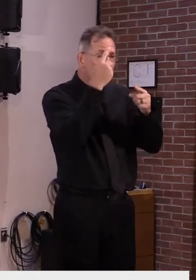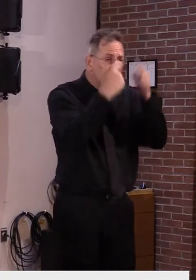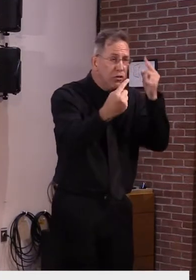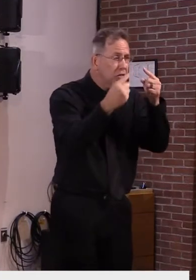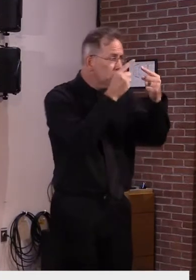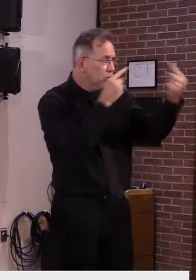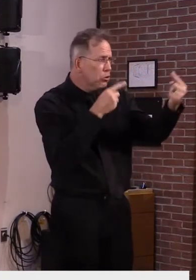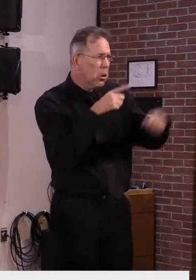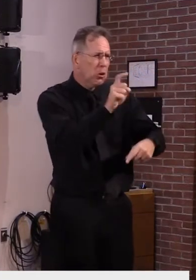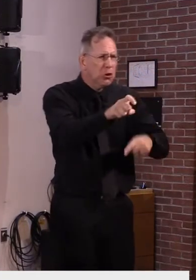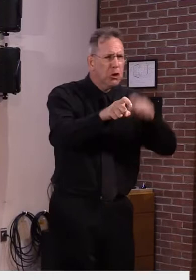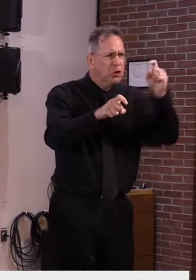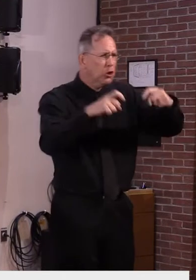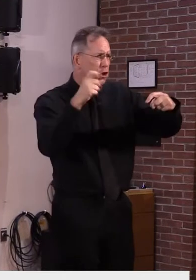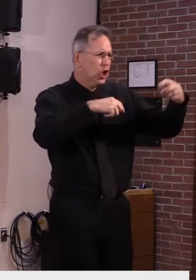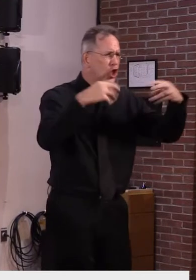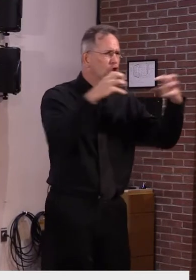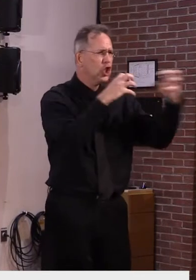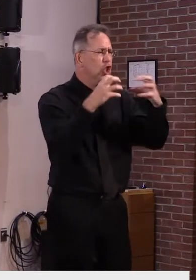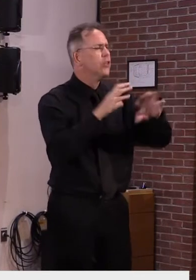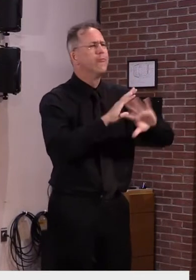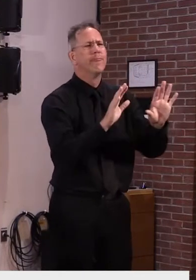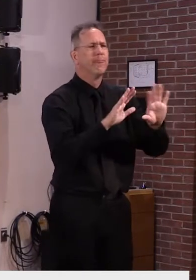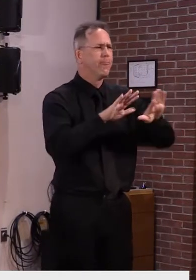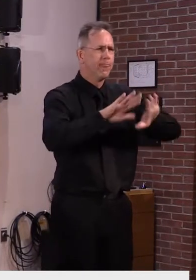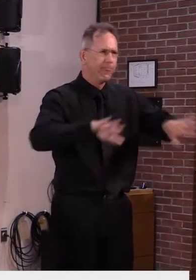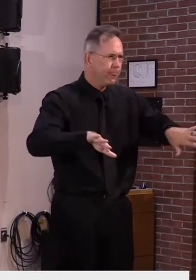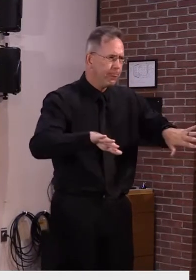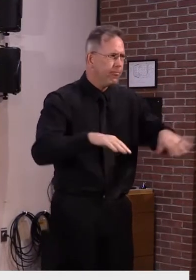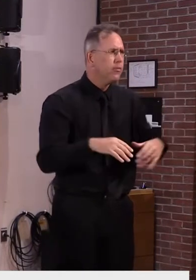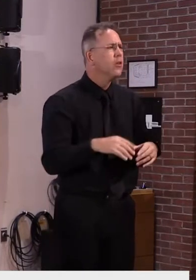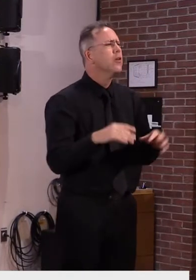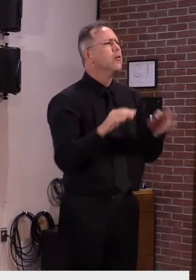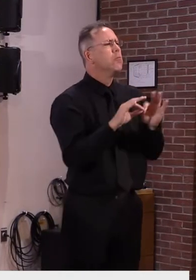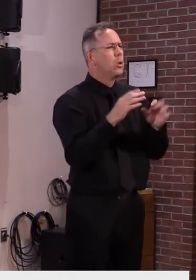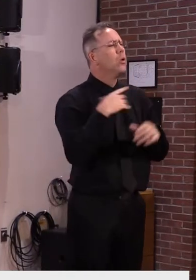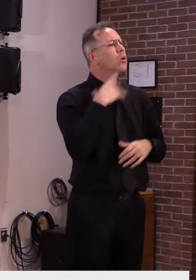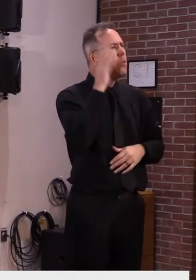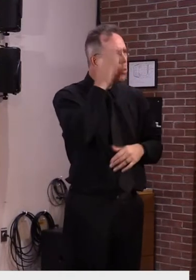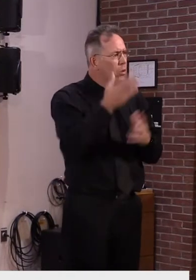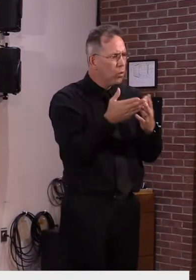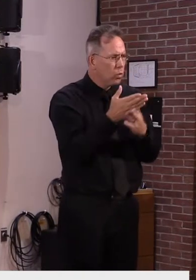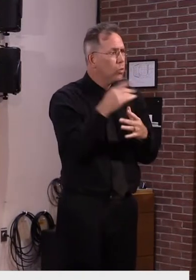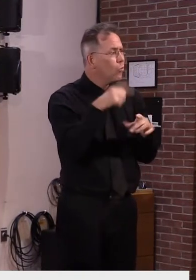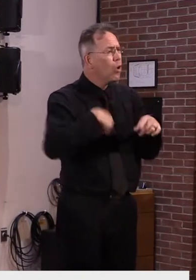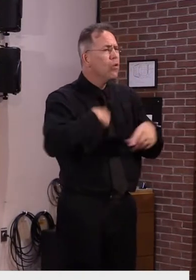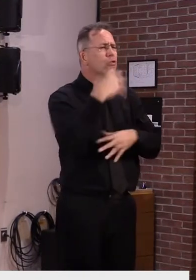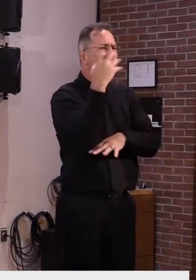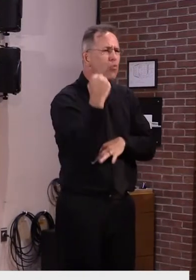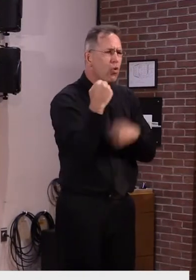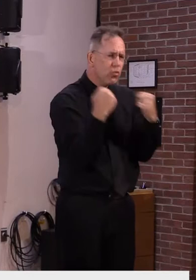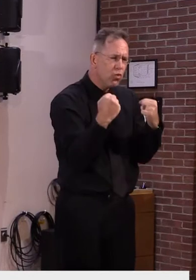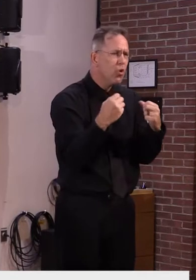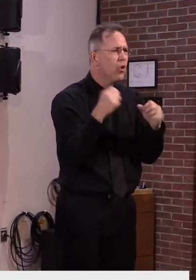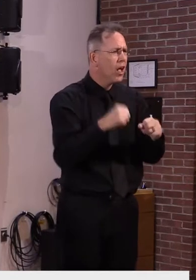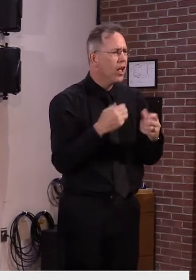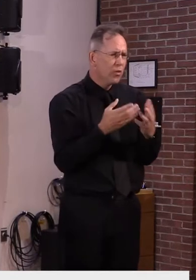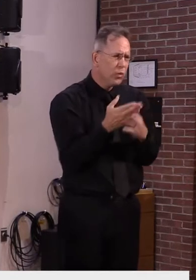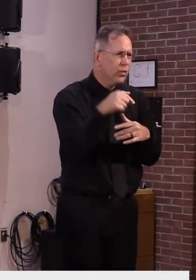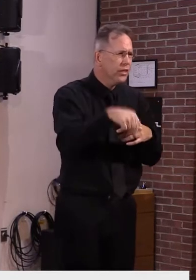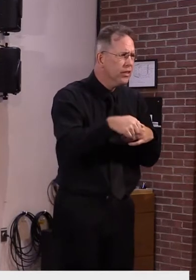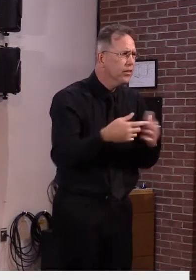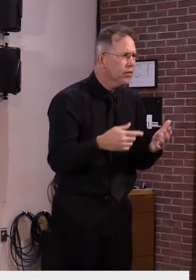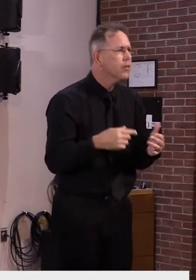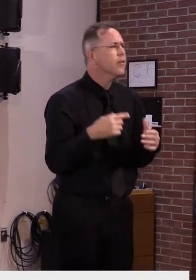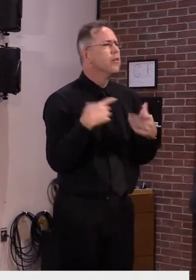we'll never heal. But we will. Because we're strong, our institutions are strong, and